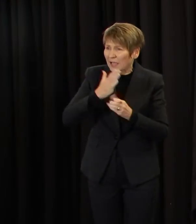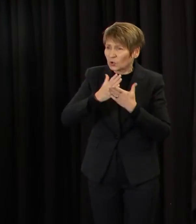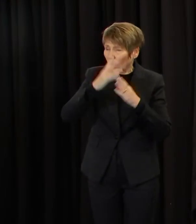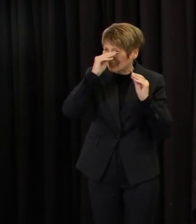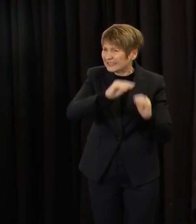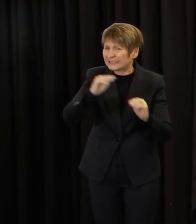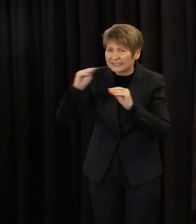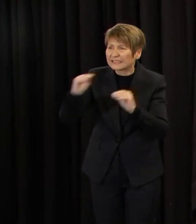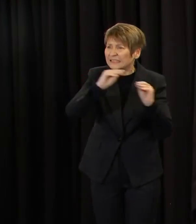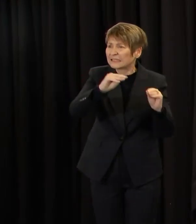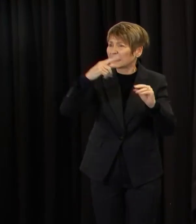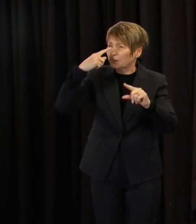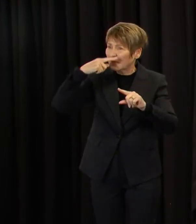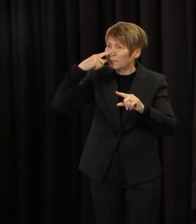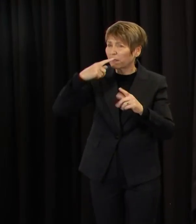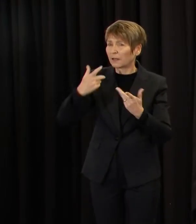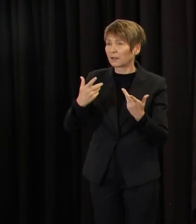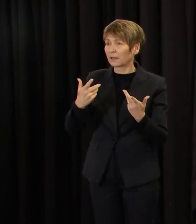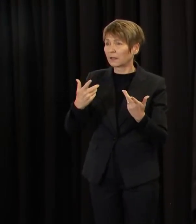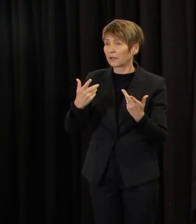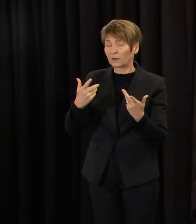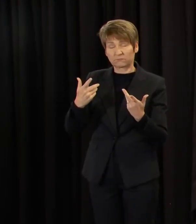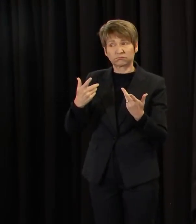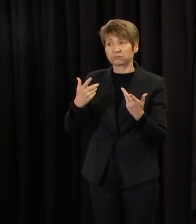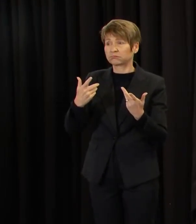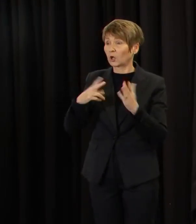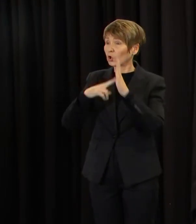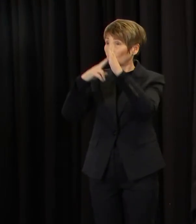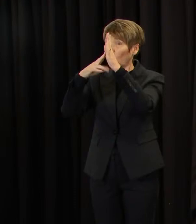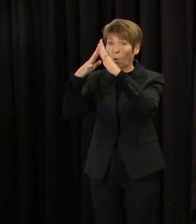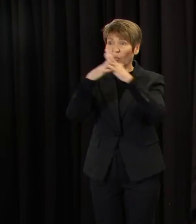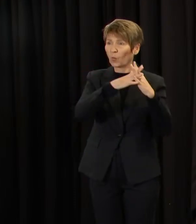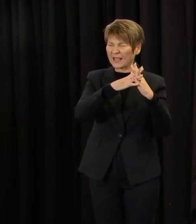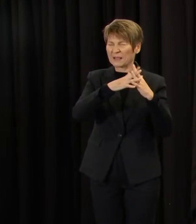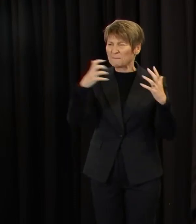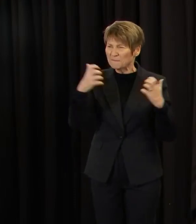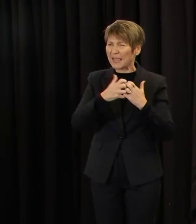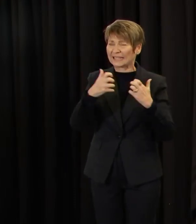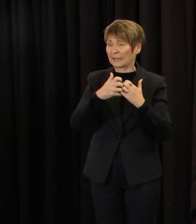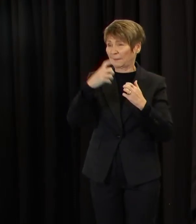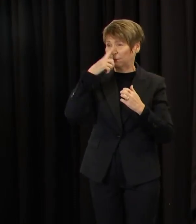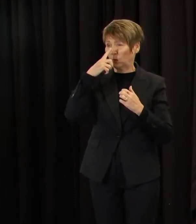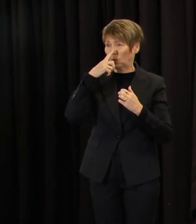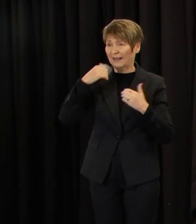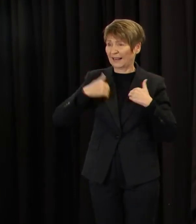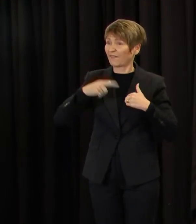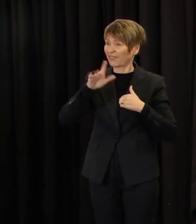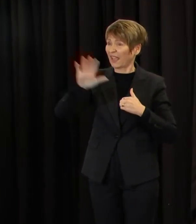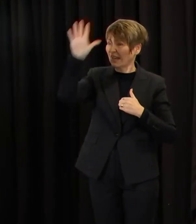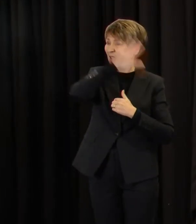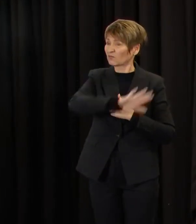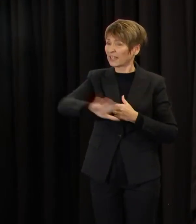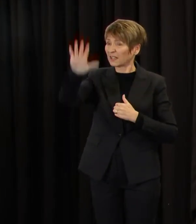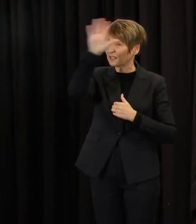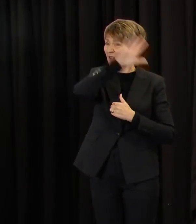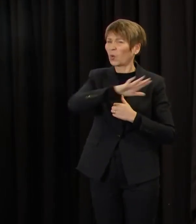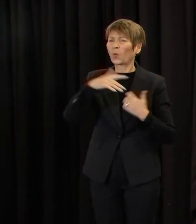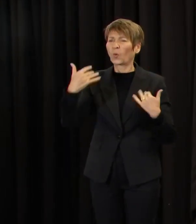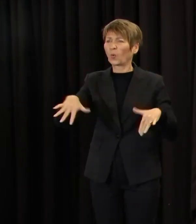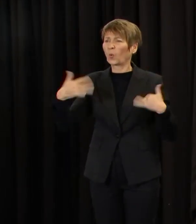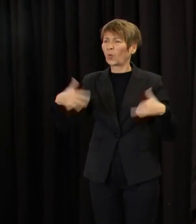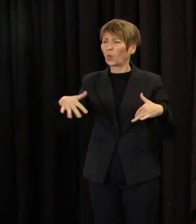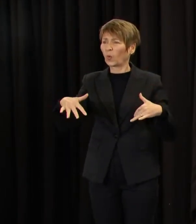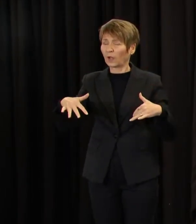Melbourne. We've got 1.5 to 2 million people living across that part of our city. So these are still small numbers, but they are